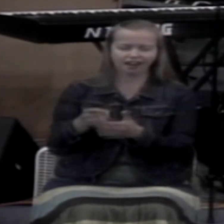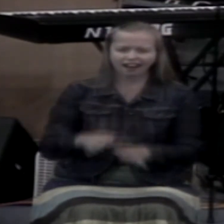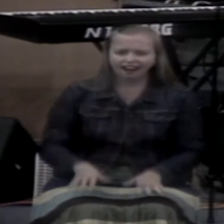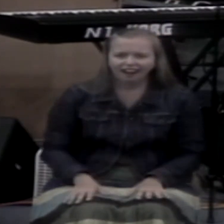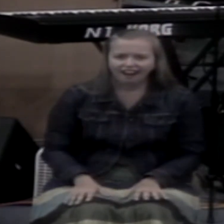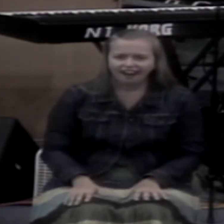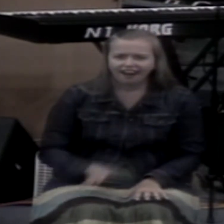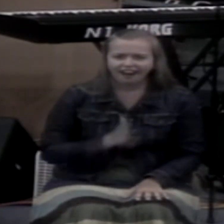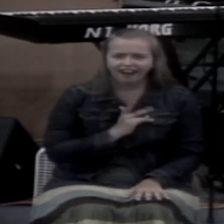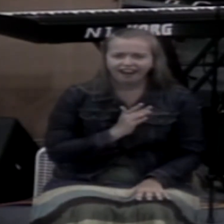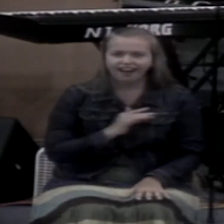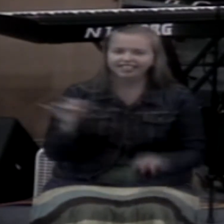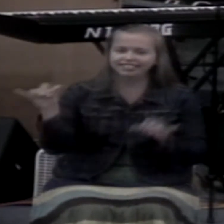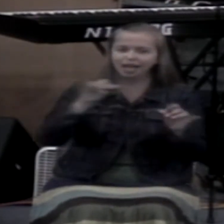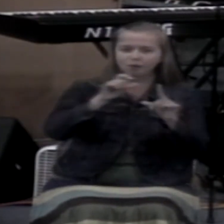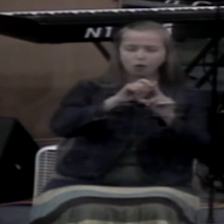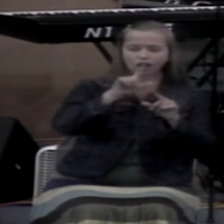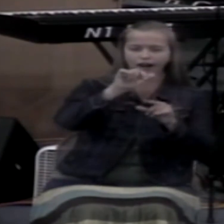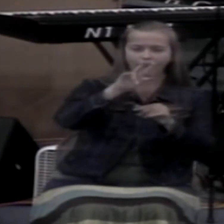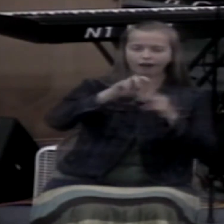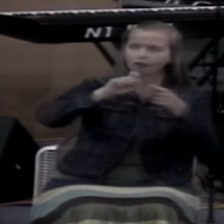yourself and do this